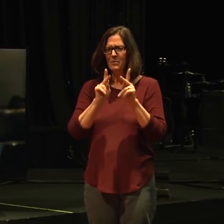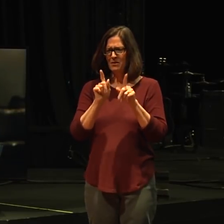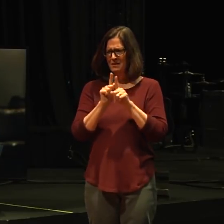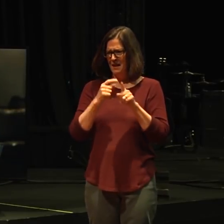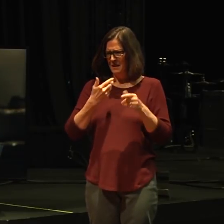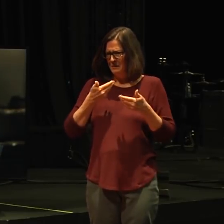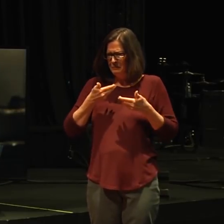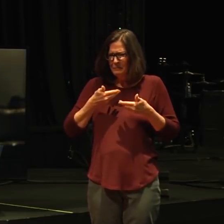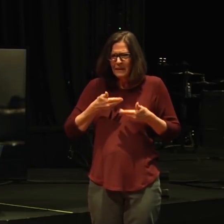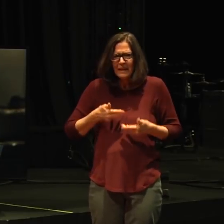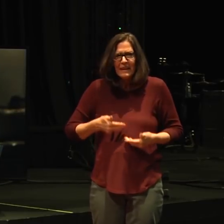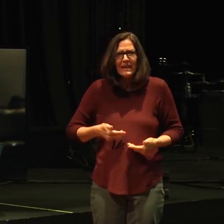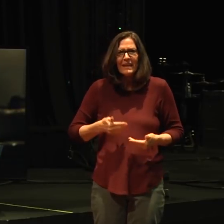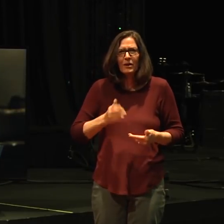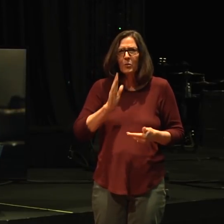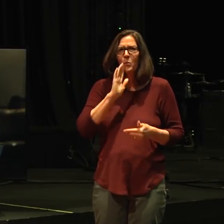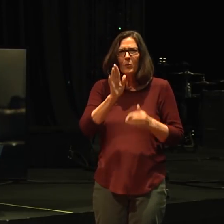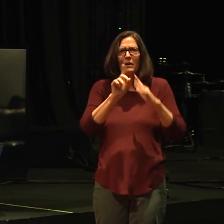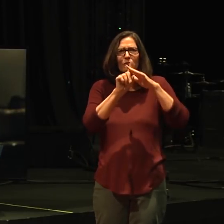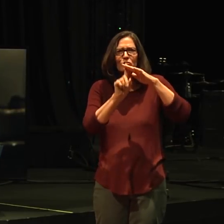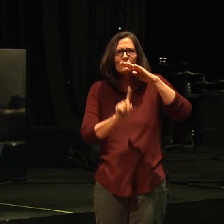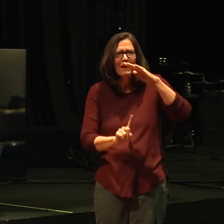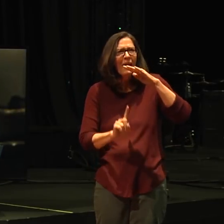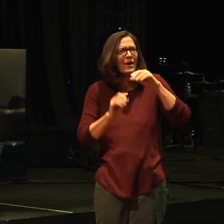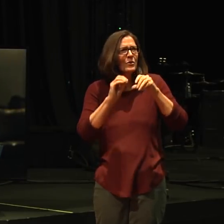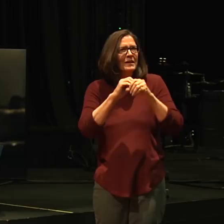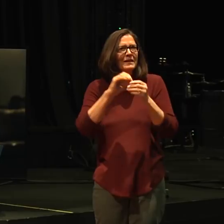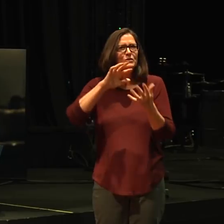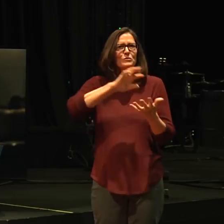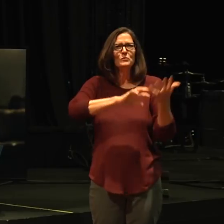you normally drown in storms like this.